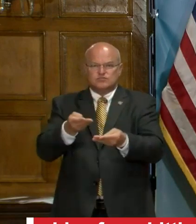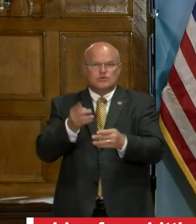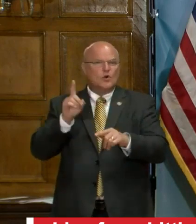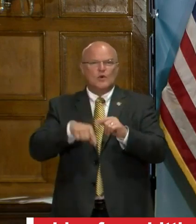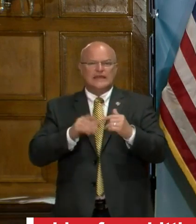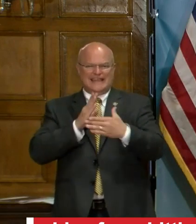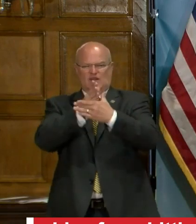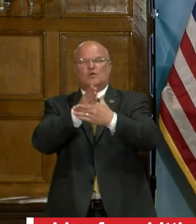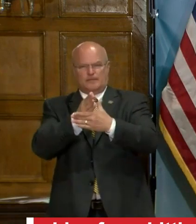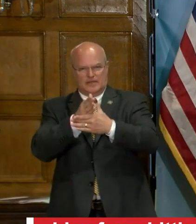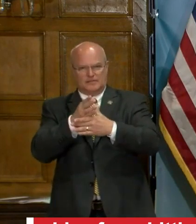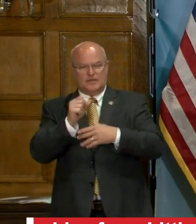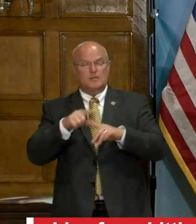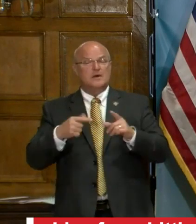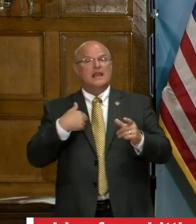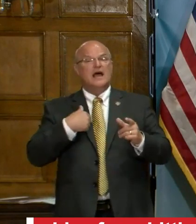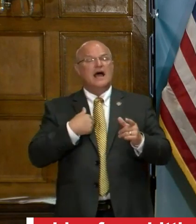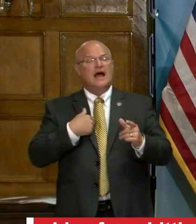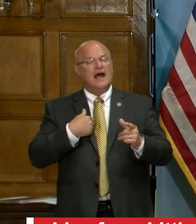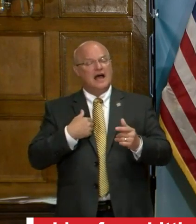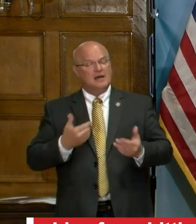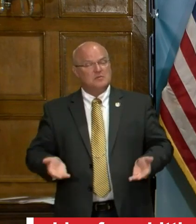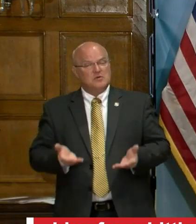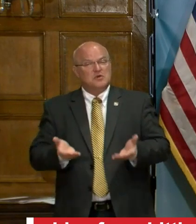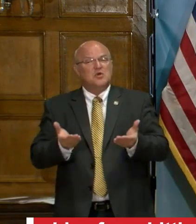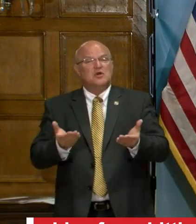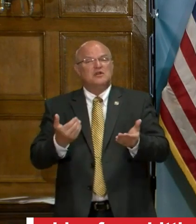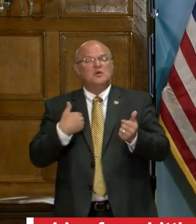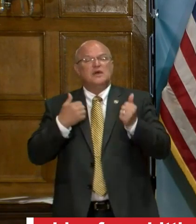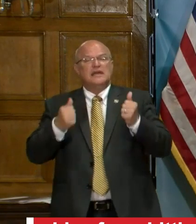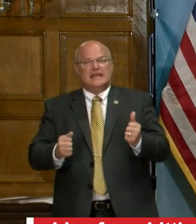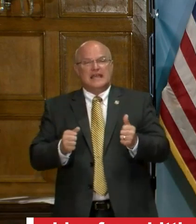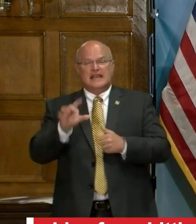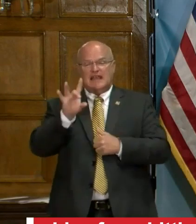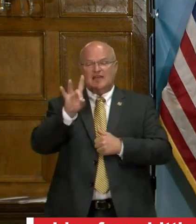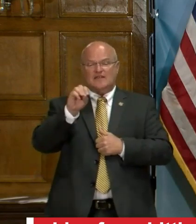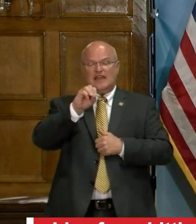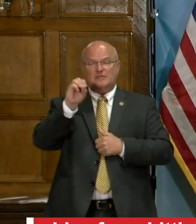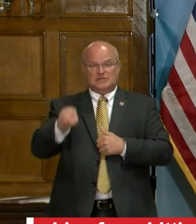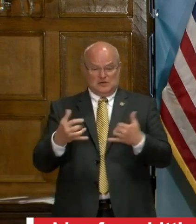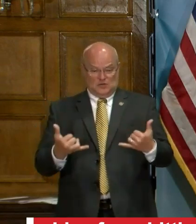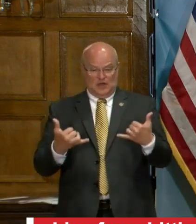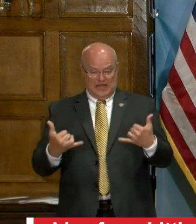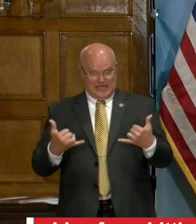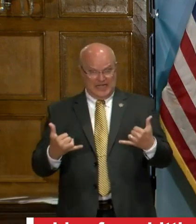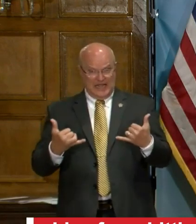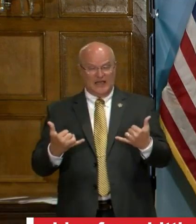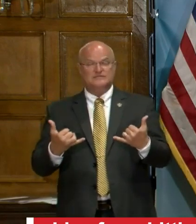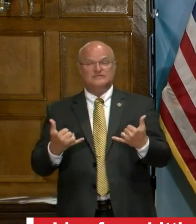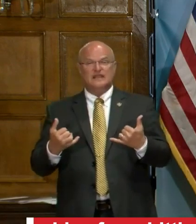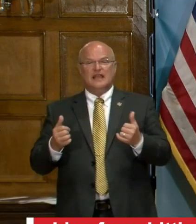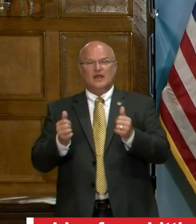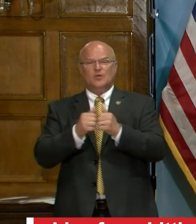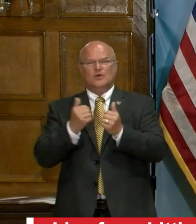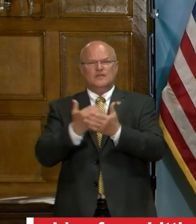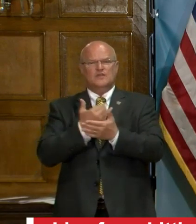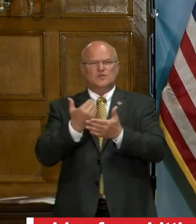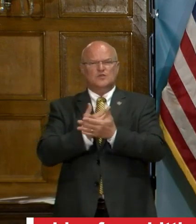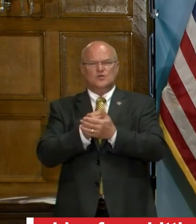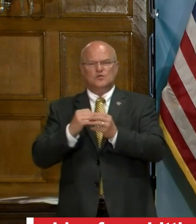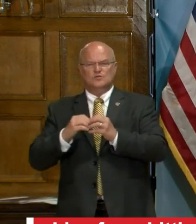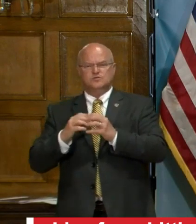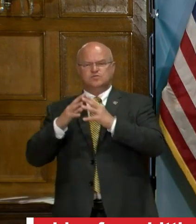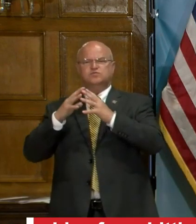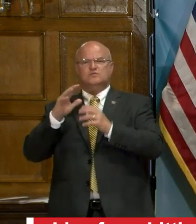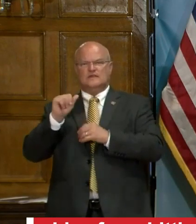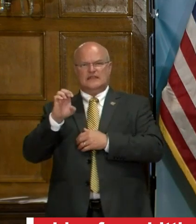can't interrupt them. But I'm encouraged that we're able to connect the dots for 80% at this point. And with this new influx